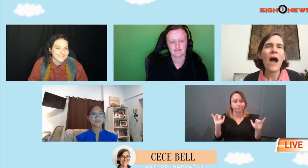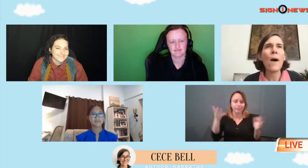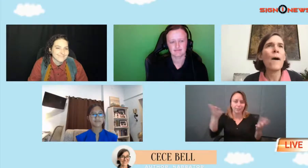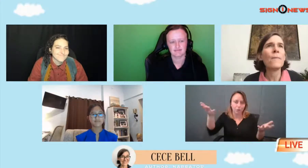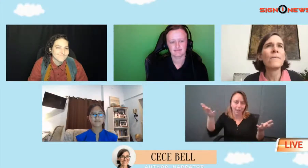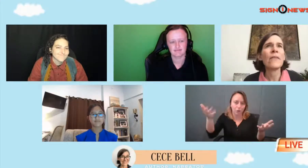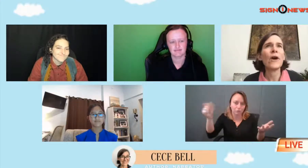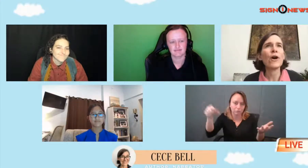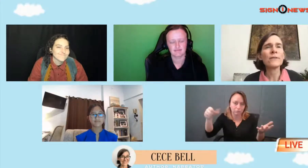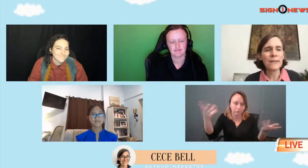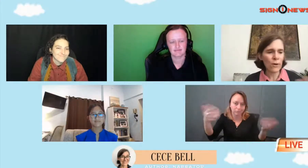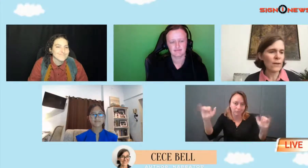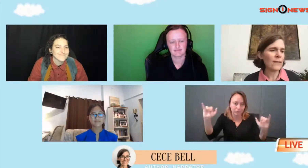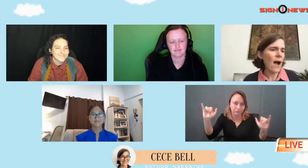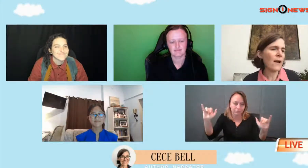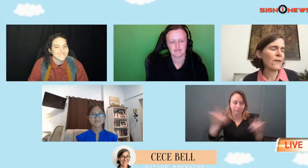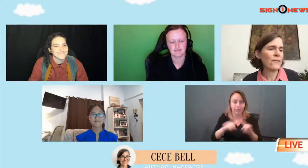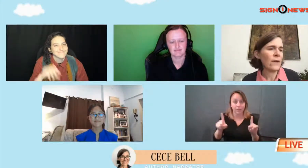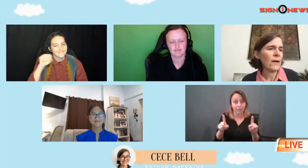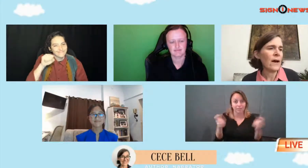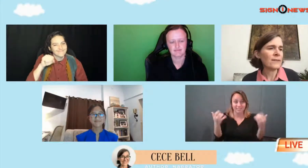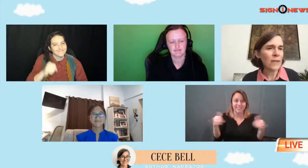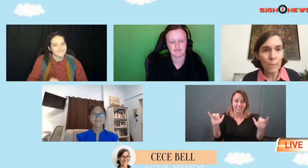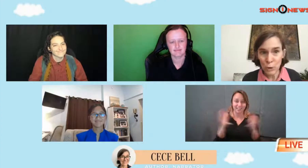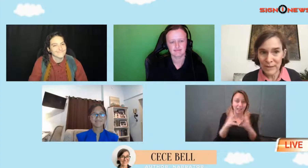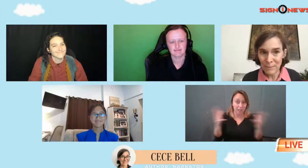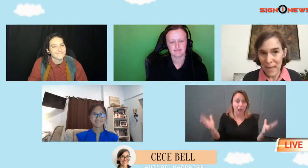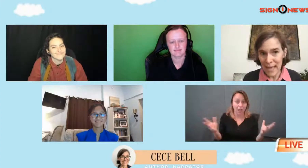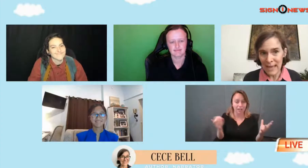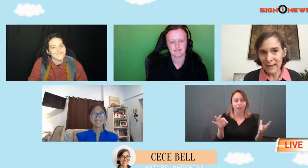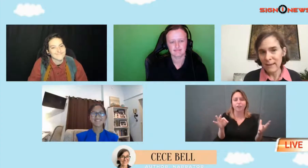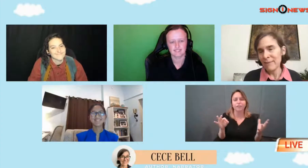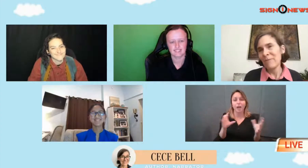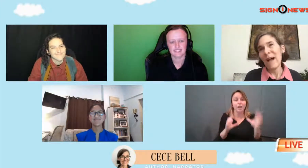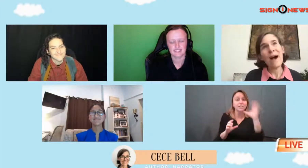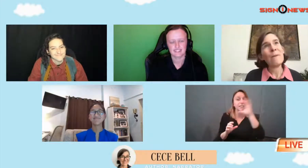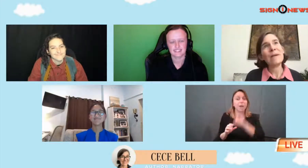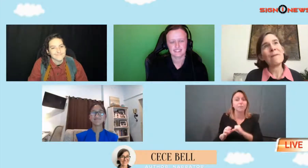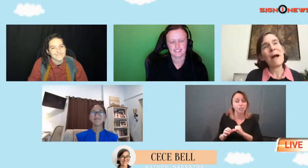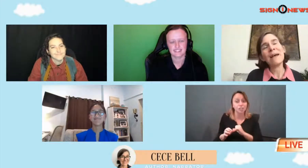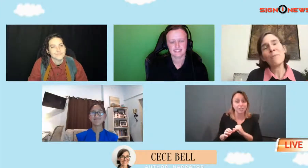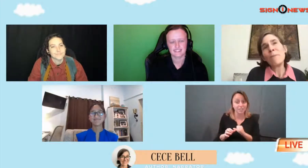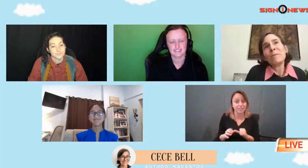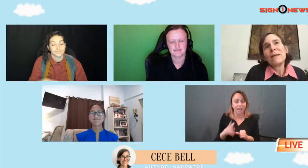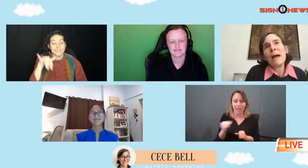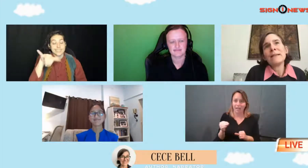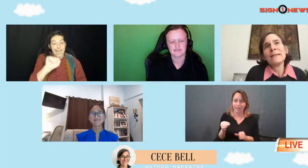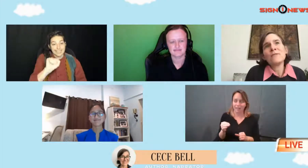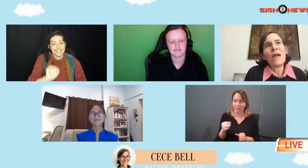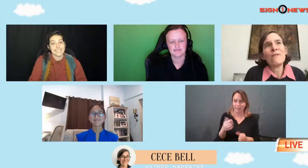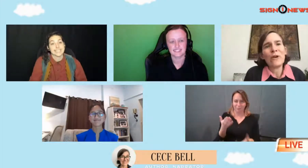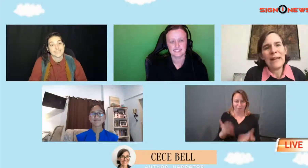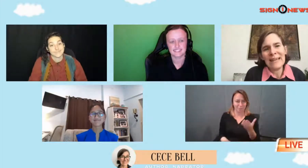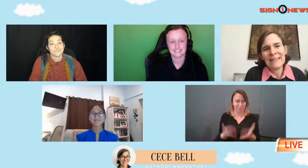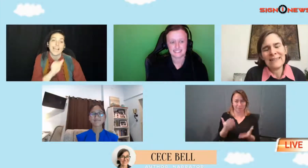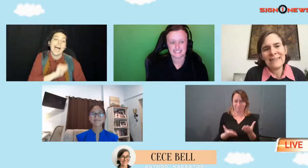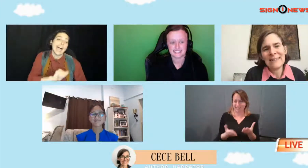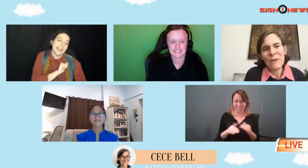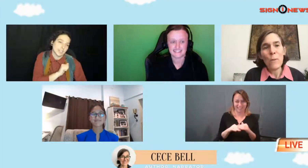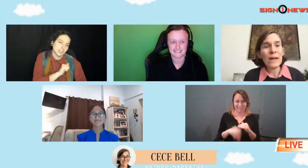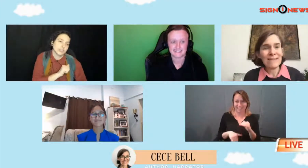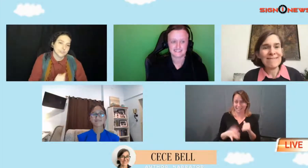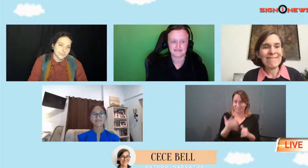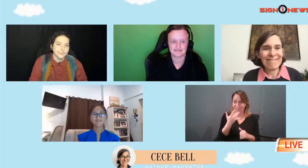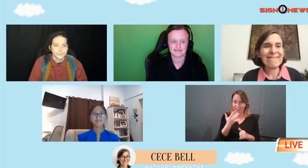and there are still a lot of assumptions made. And probably my least favorite